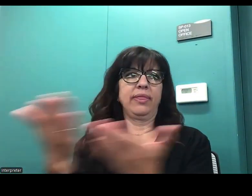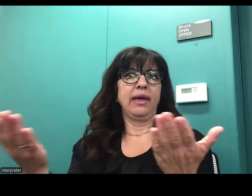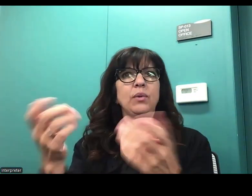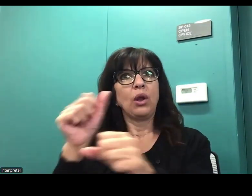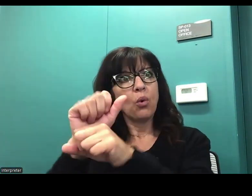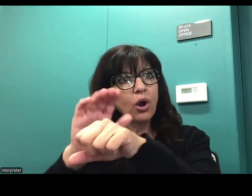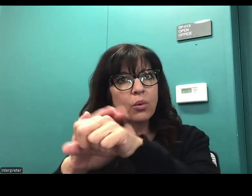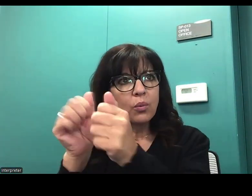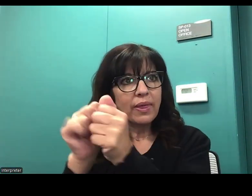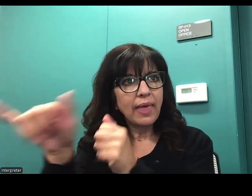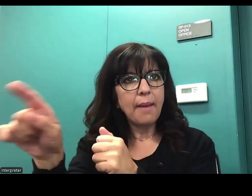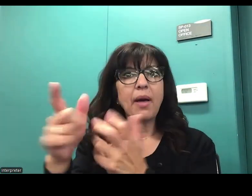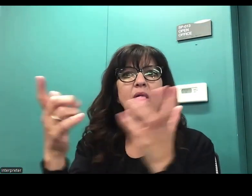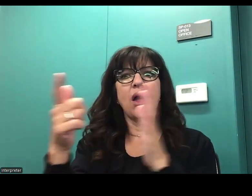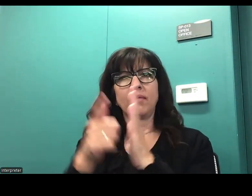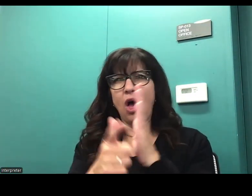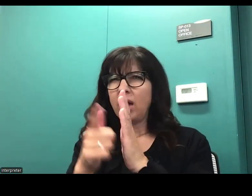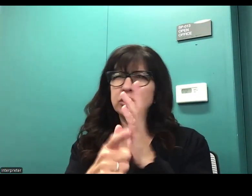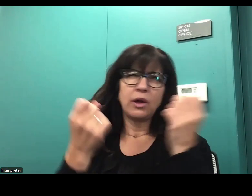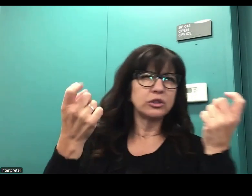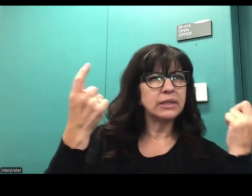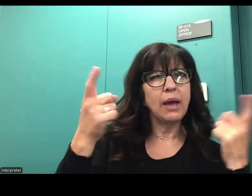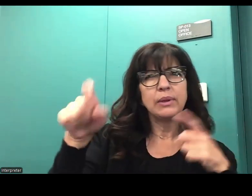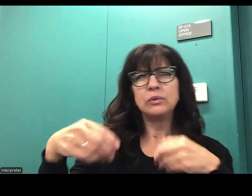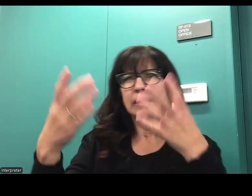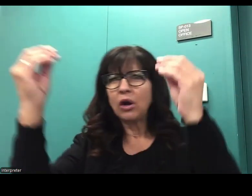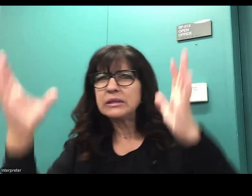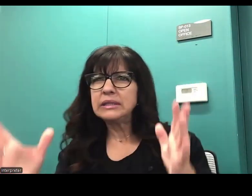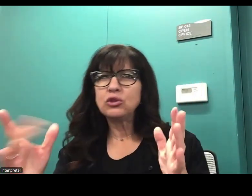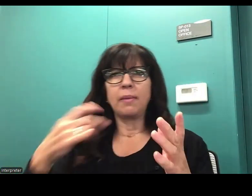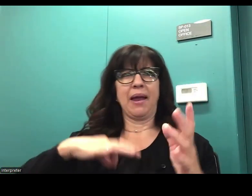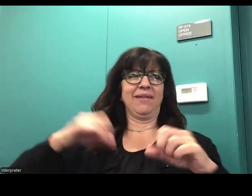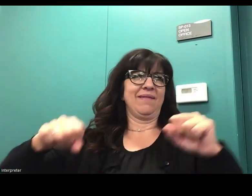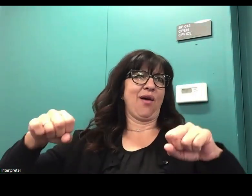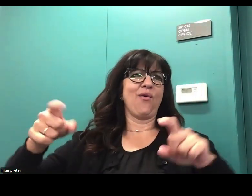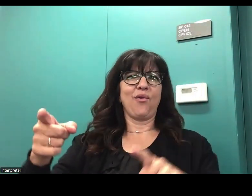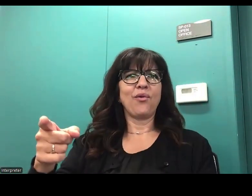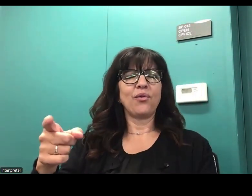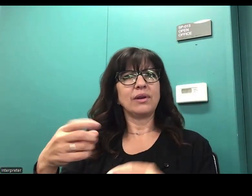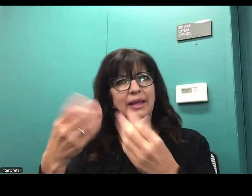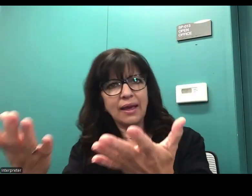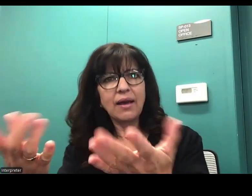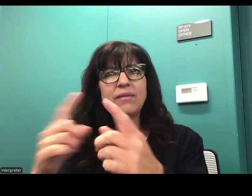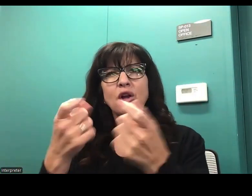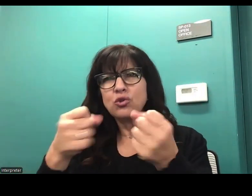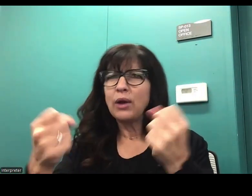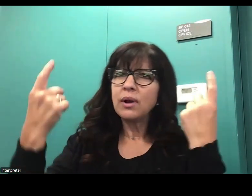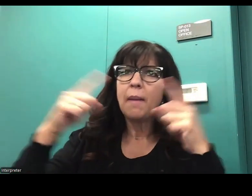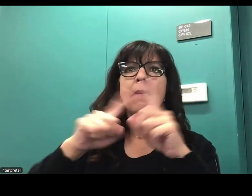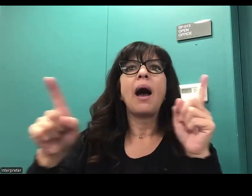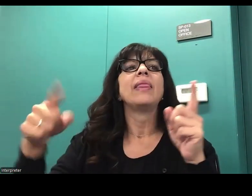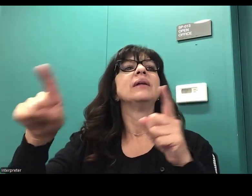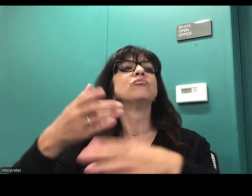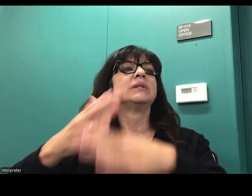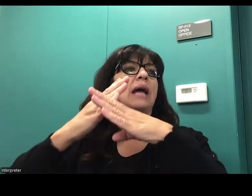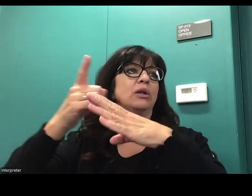because, there's a lot of laws to understand. I really think we need to give our teachers the benefit of the doubt. But they need to protect you